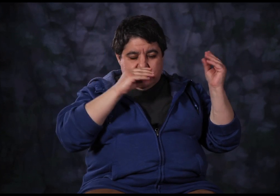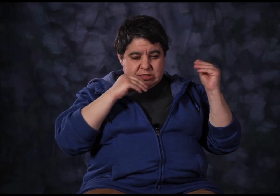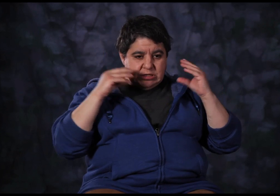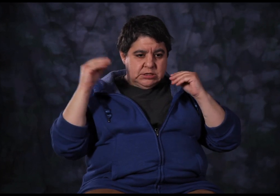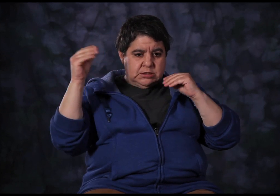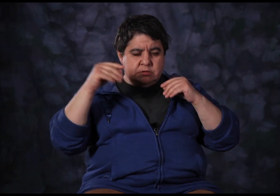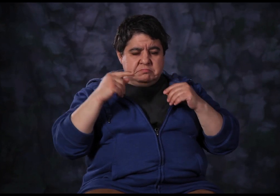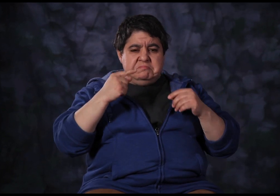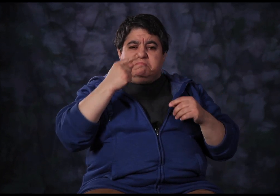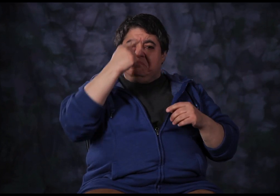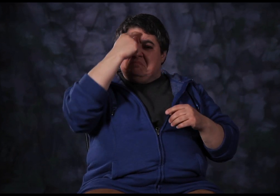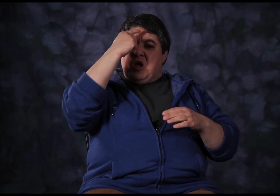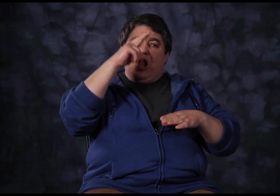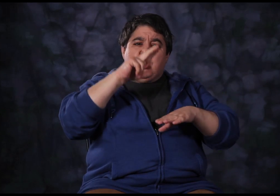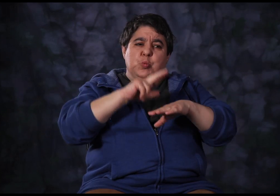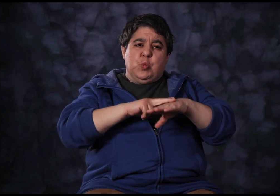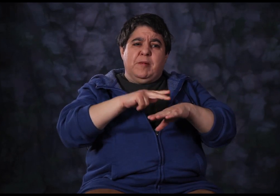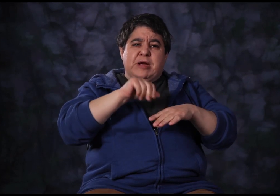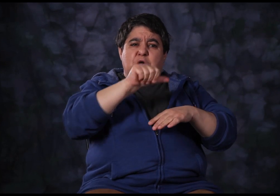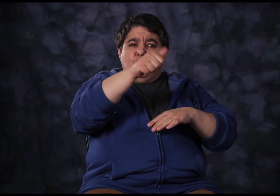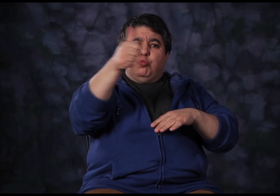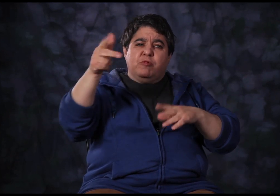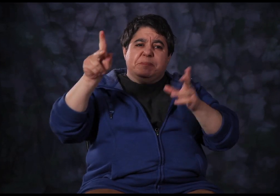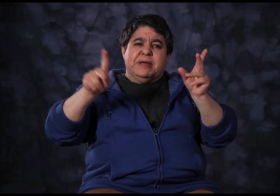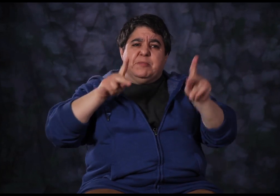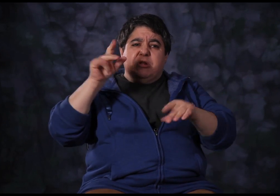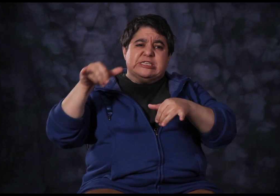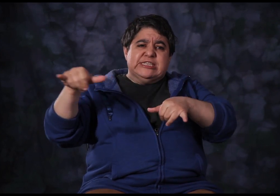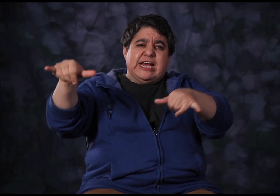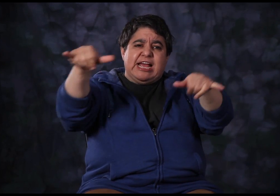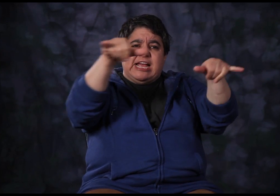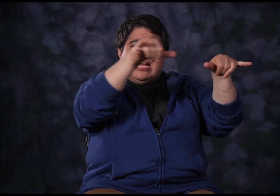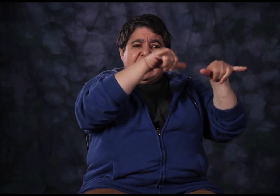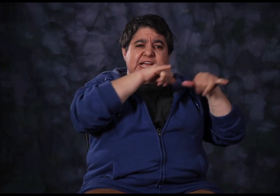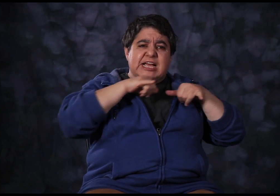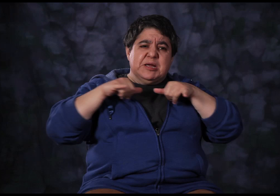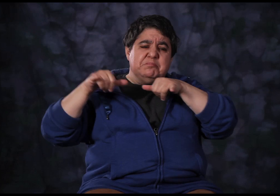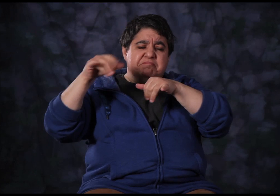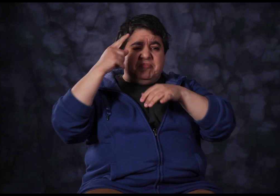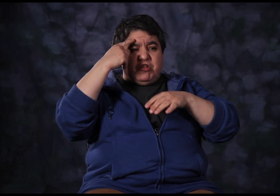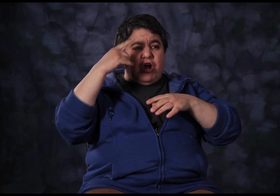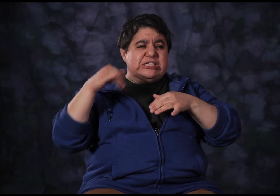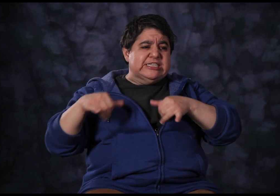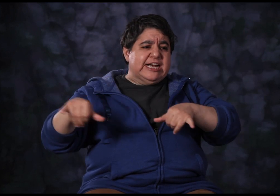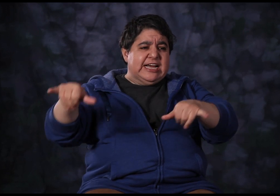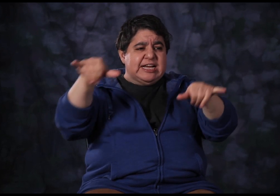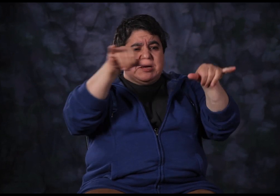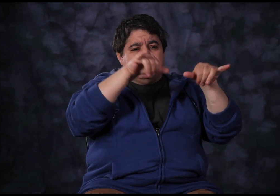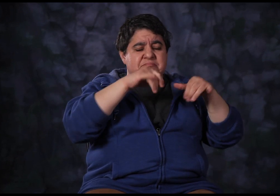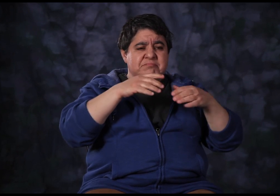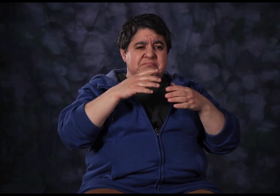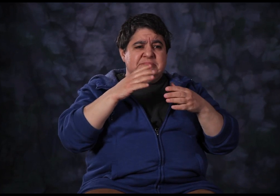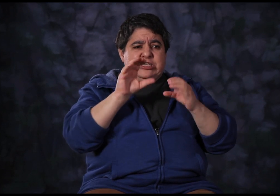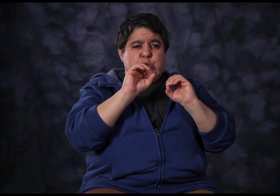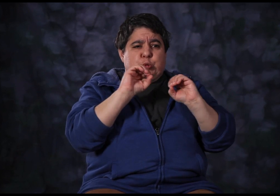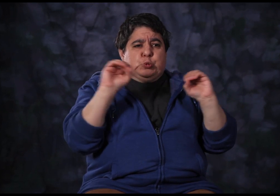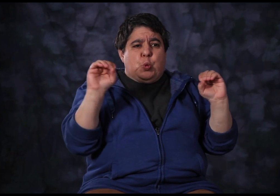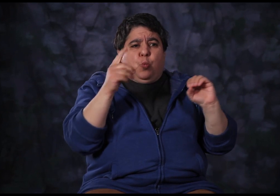When I started hearing these voices, I figured this was pretty normal, and I thought everyone heard these voices and it was just that nobody really talked about